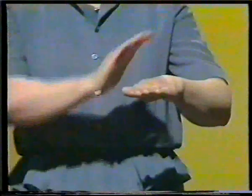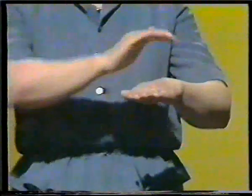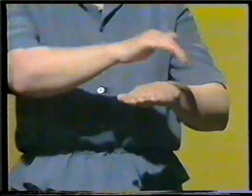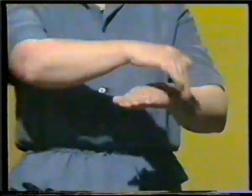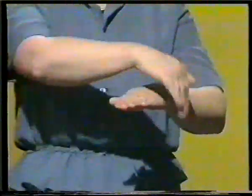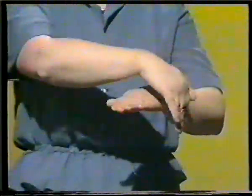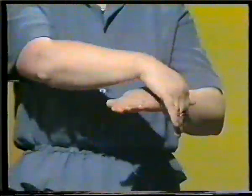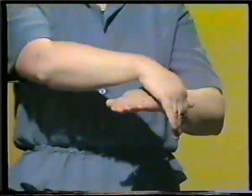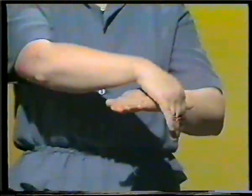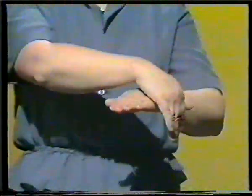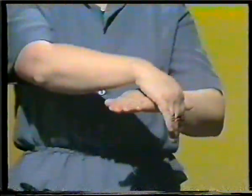Over.